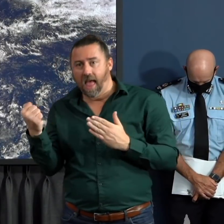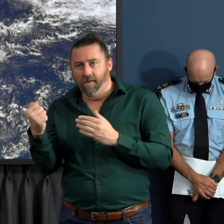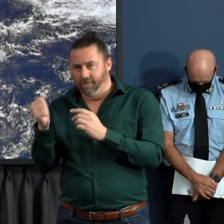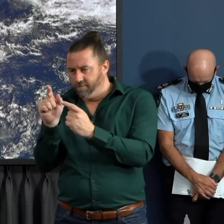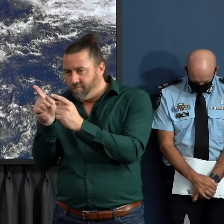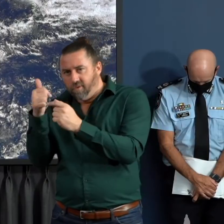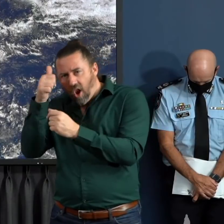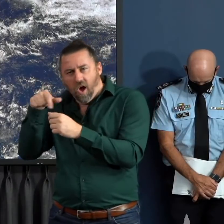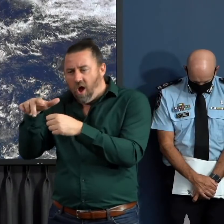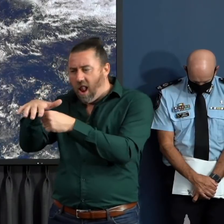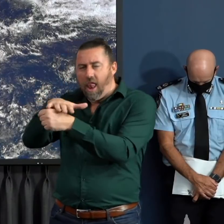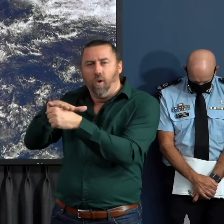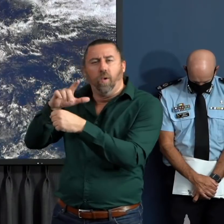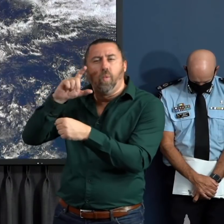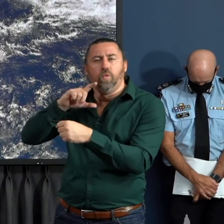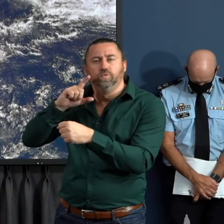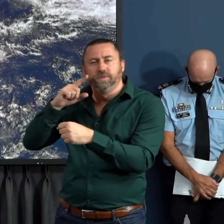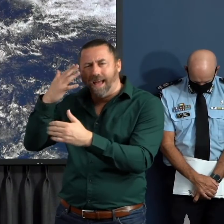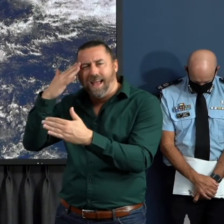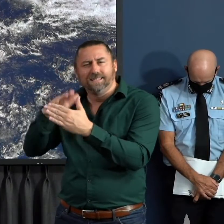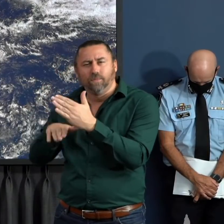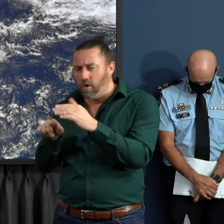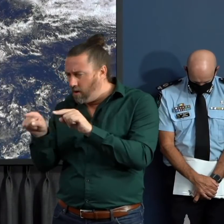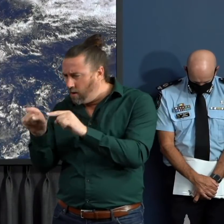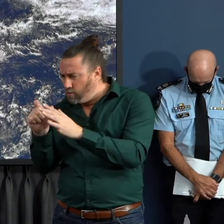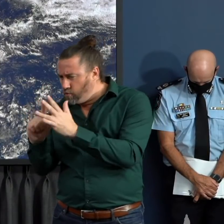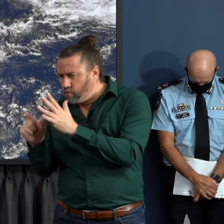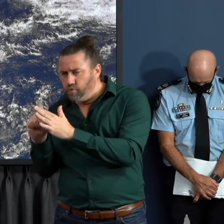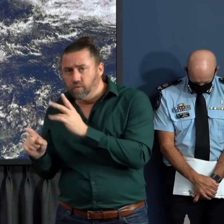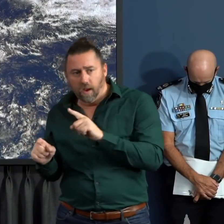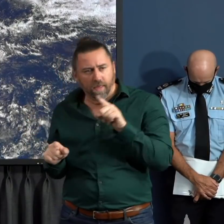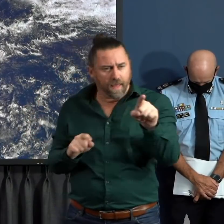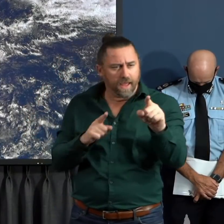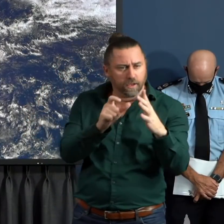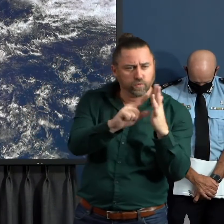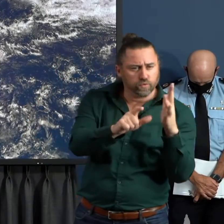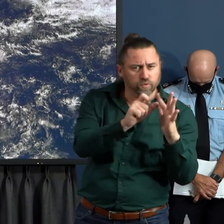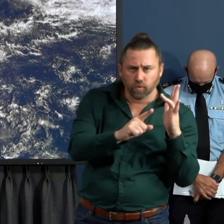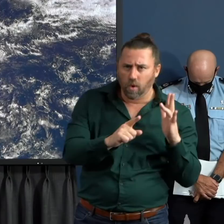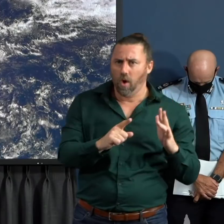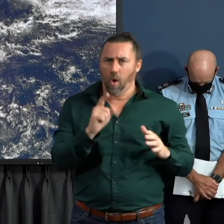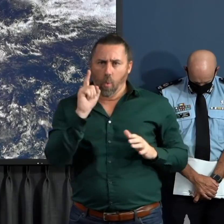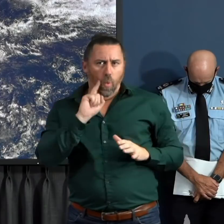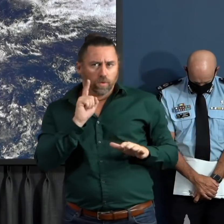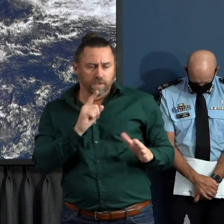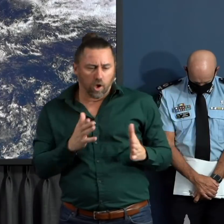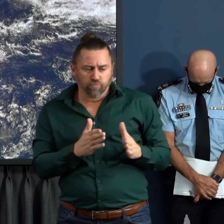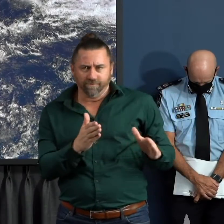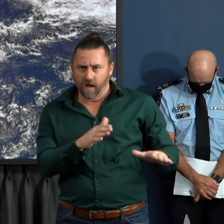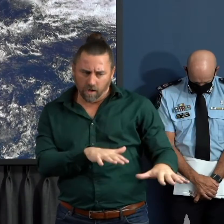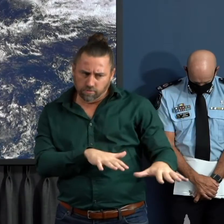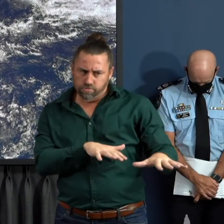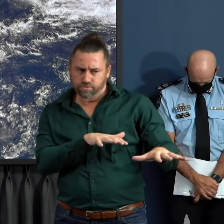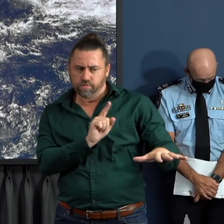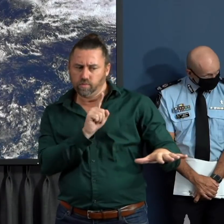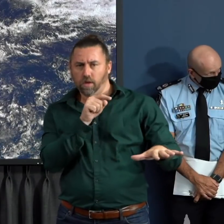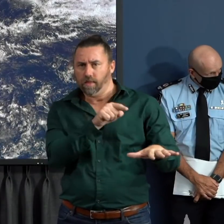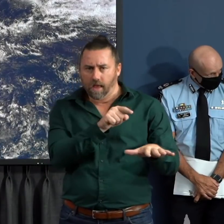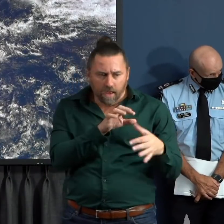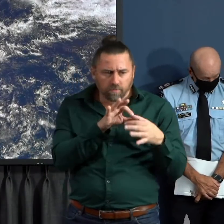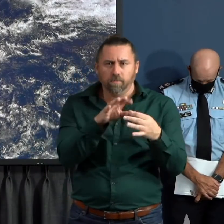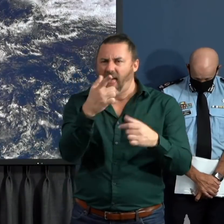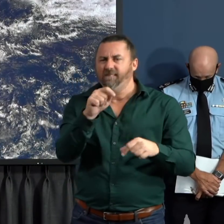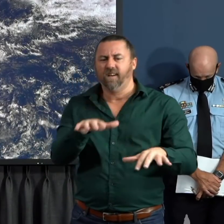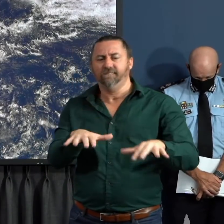hydrologists and also picking up all of the river catchment rises, and then that feeds into their flood